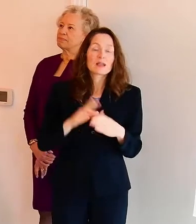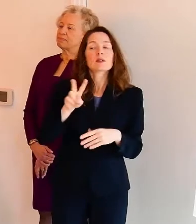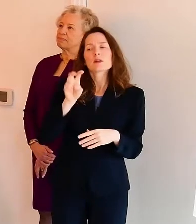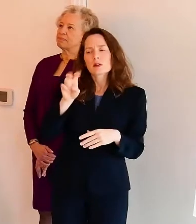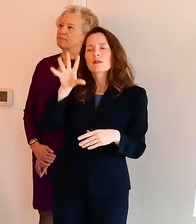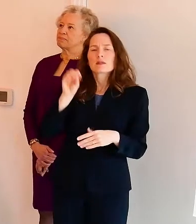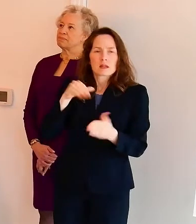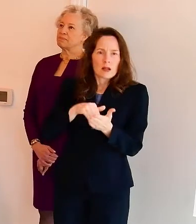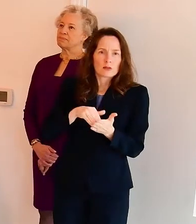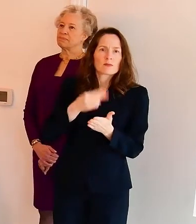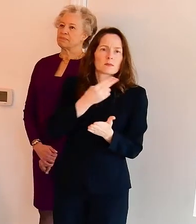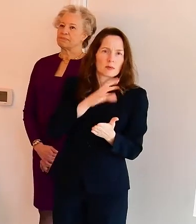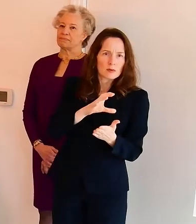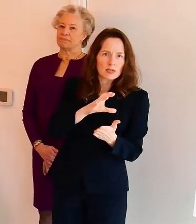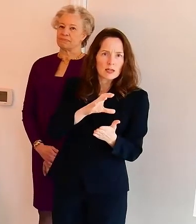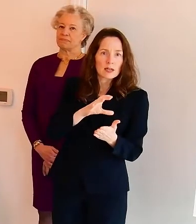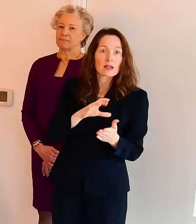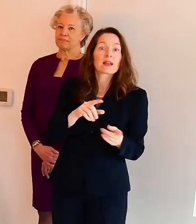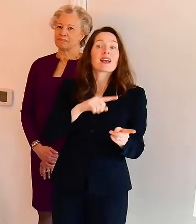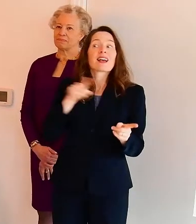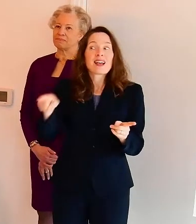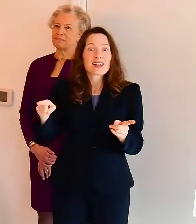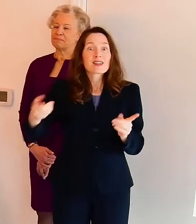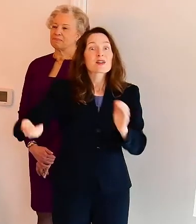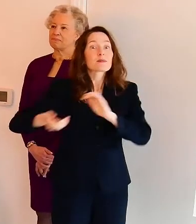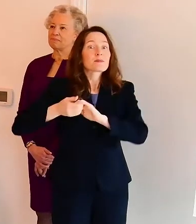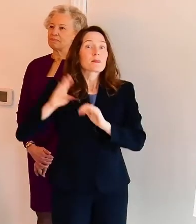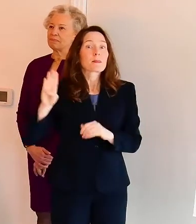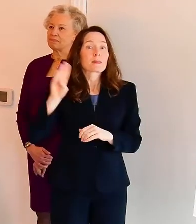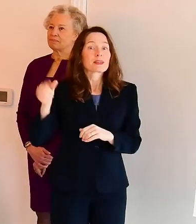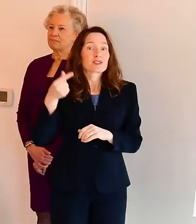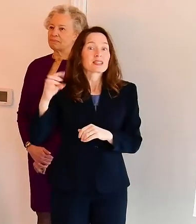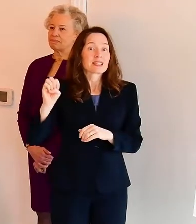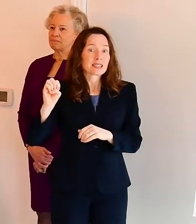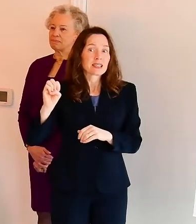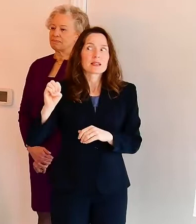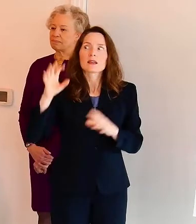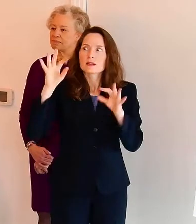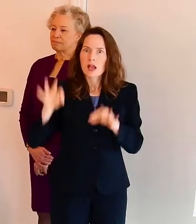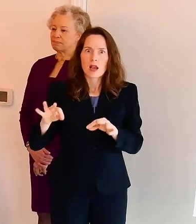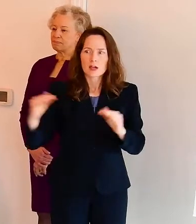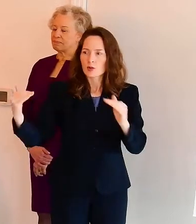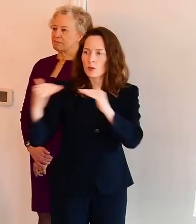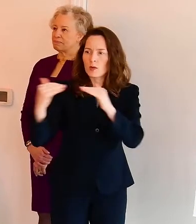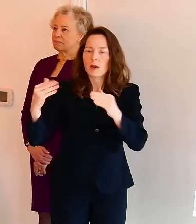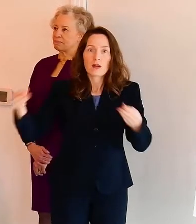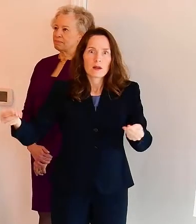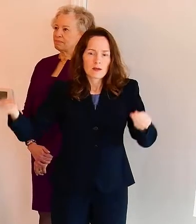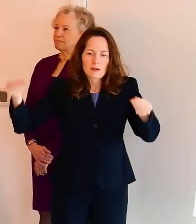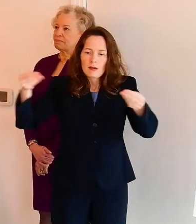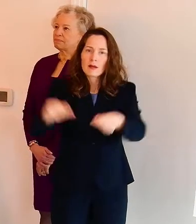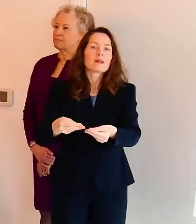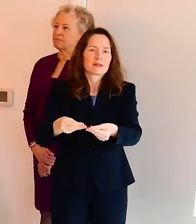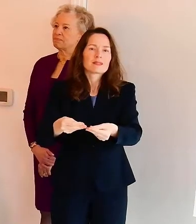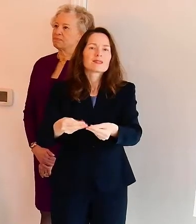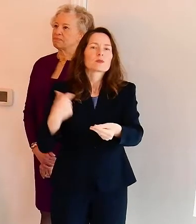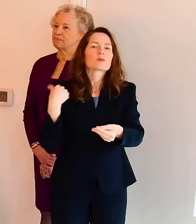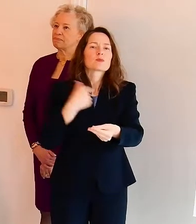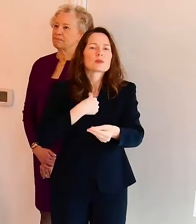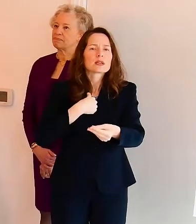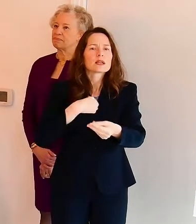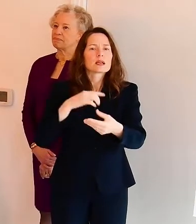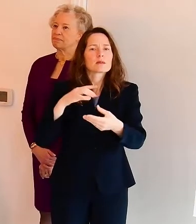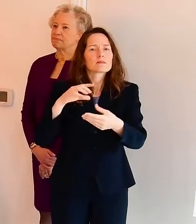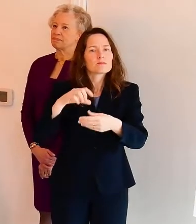funding and a match from our partners at BGE, we have built a public-private partnership that will support